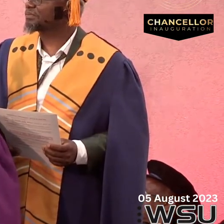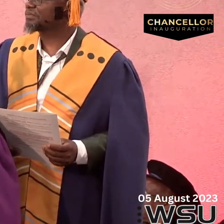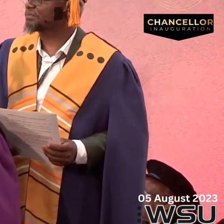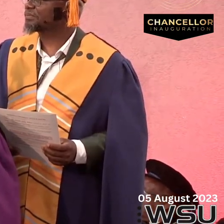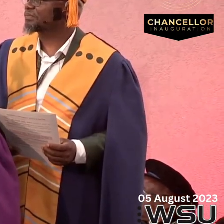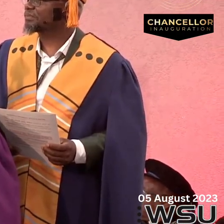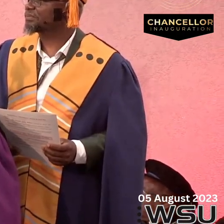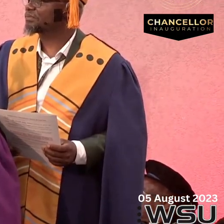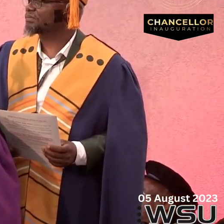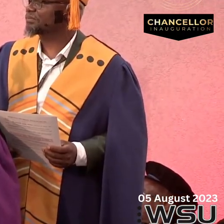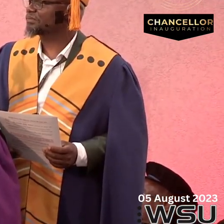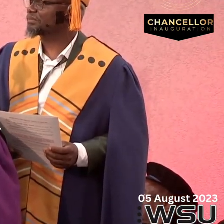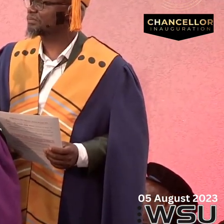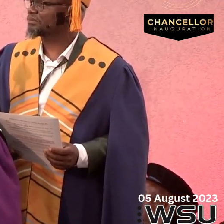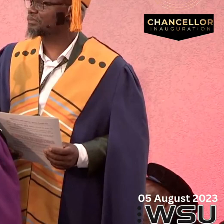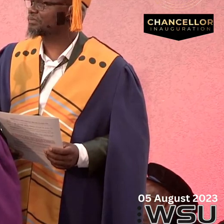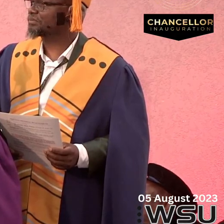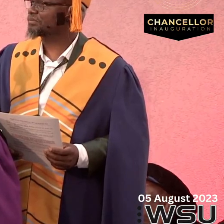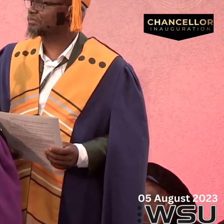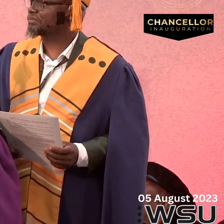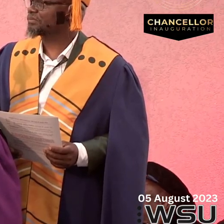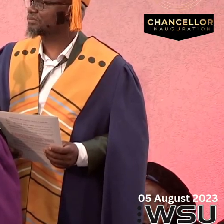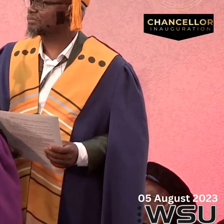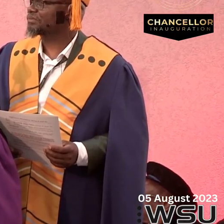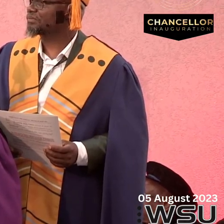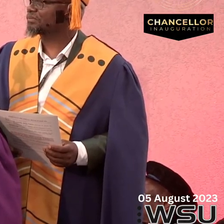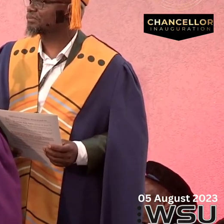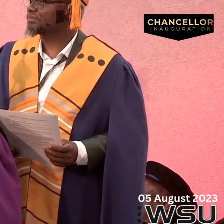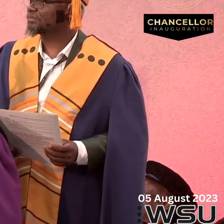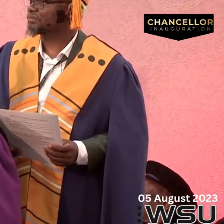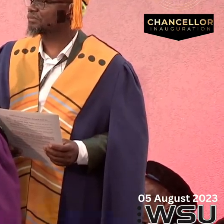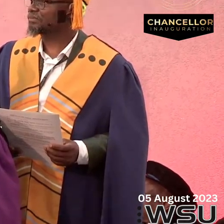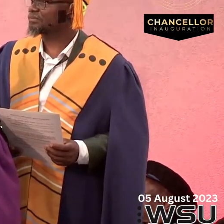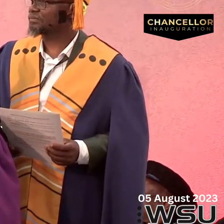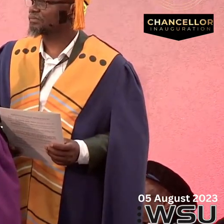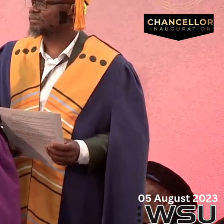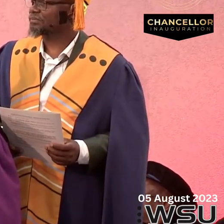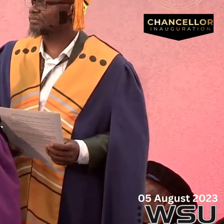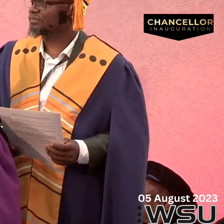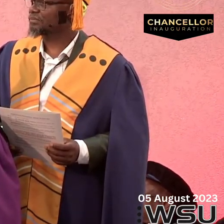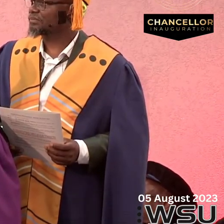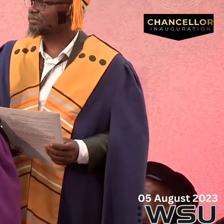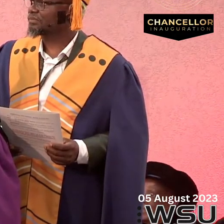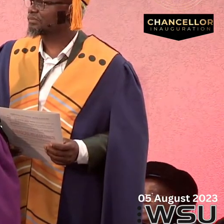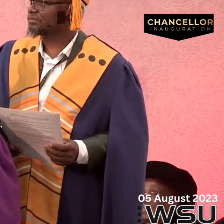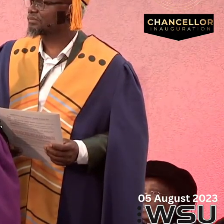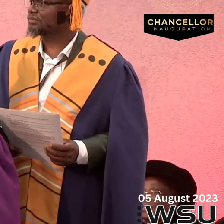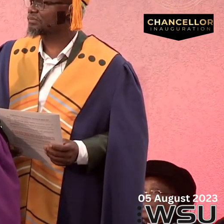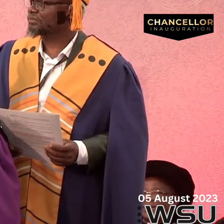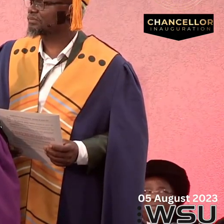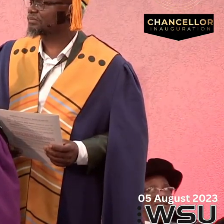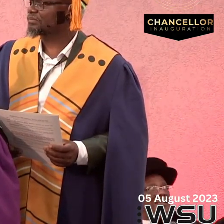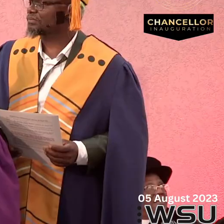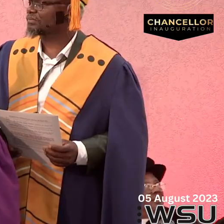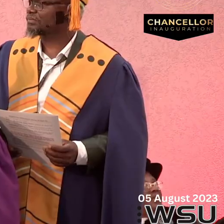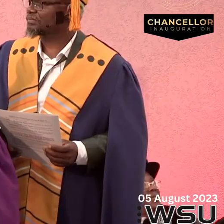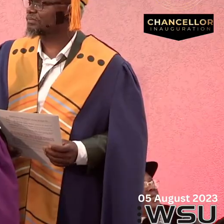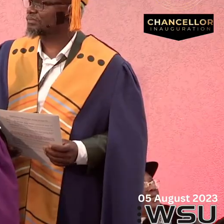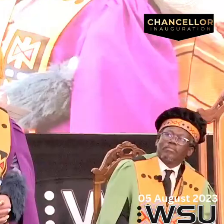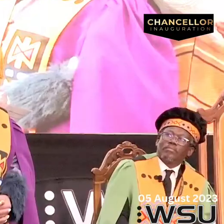buya nodongwe wakho inkomo mayibhijize nonkomo ibembi izolo beyakhiwe namhlanje